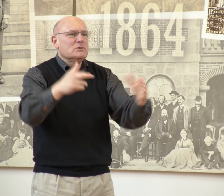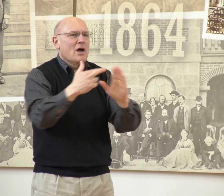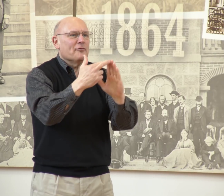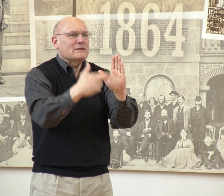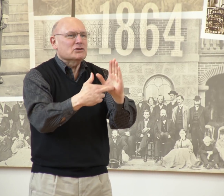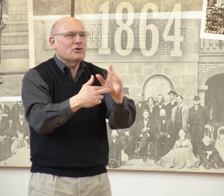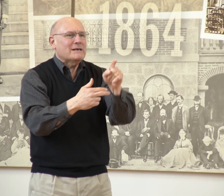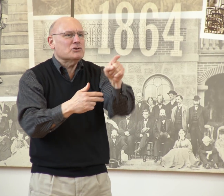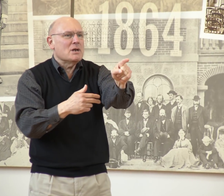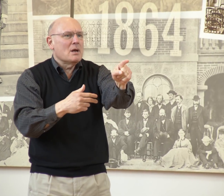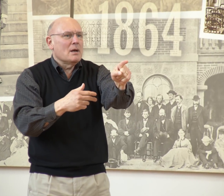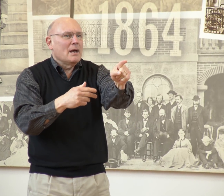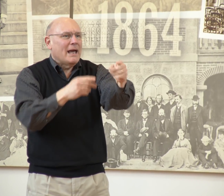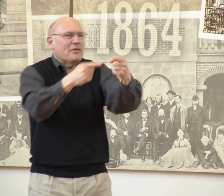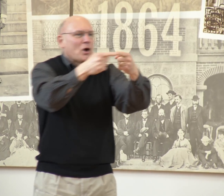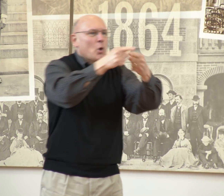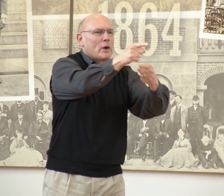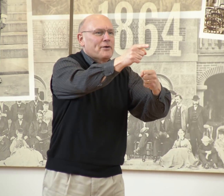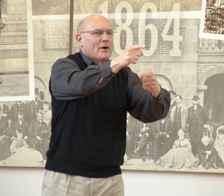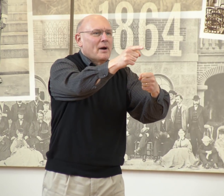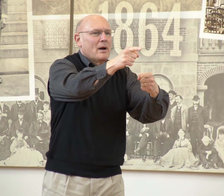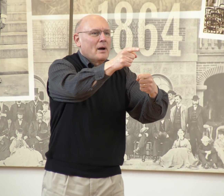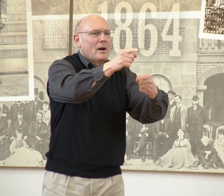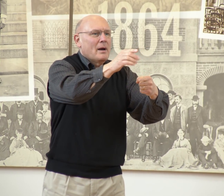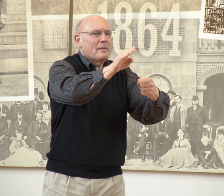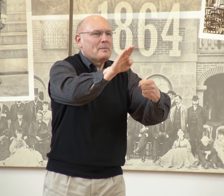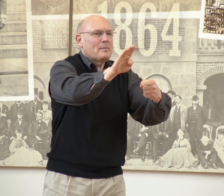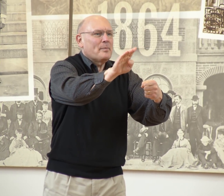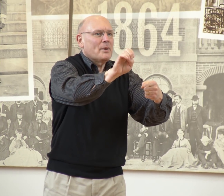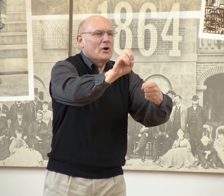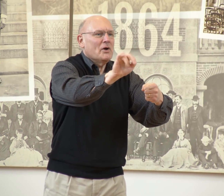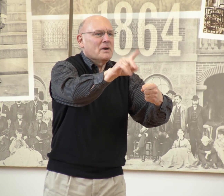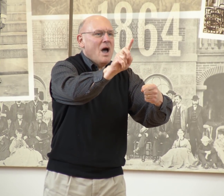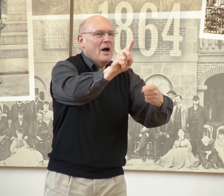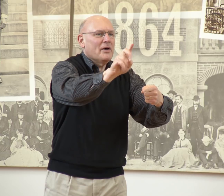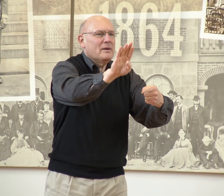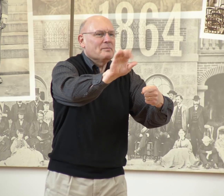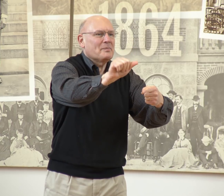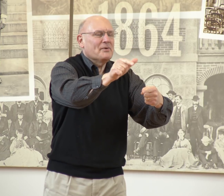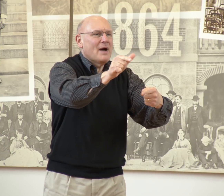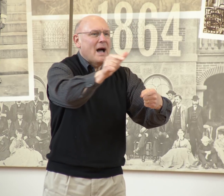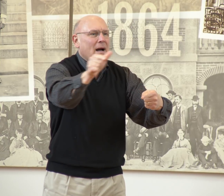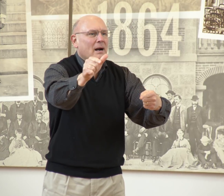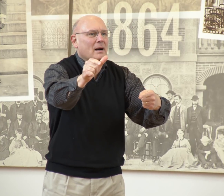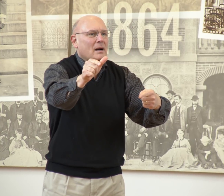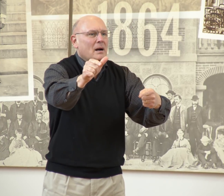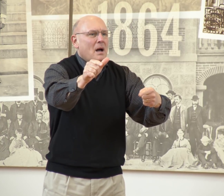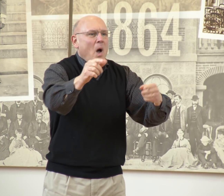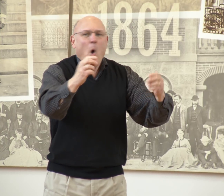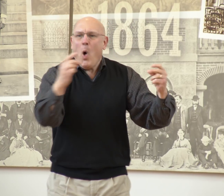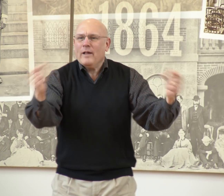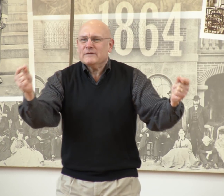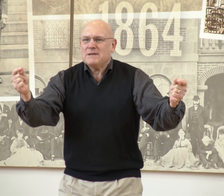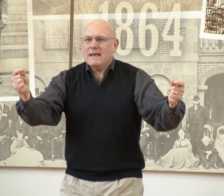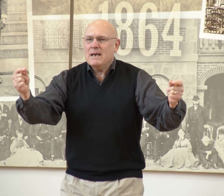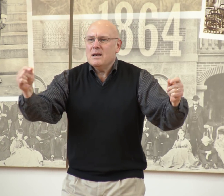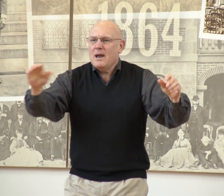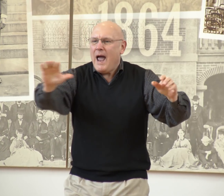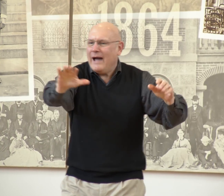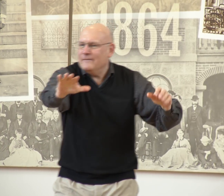at the center of where the camp was in Waterford, Connecticut, there I was in the room, and there was Bernard Bragg. And all of a